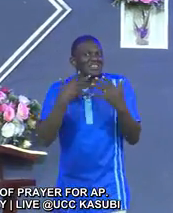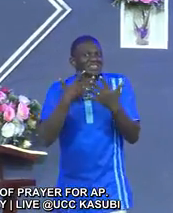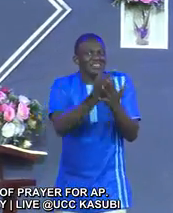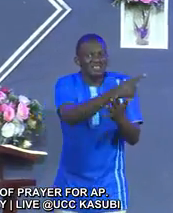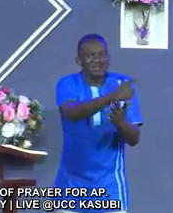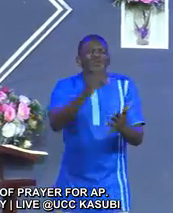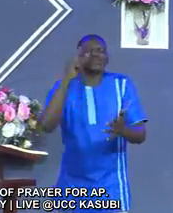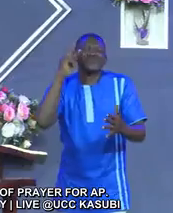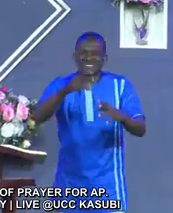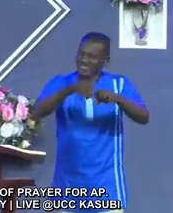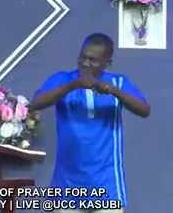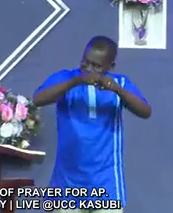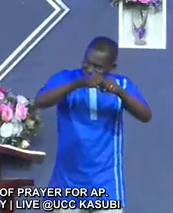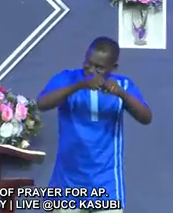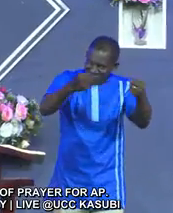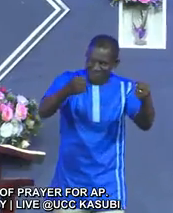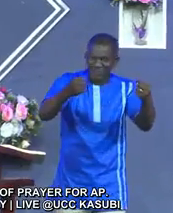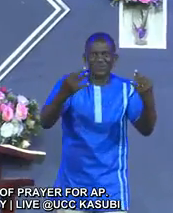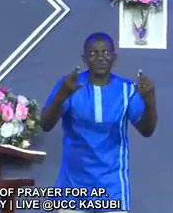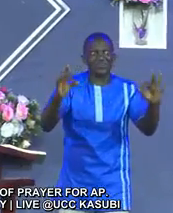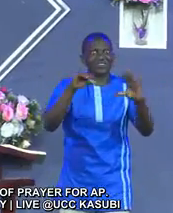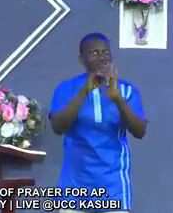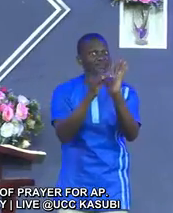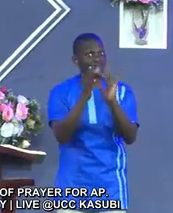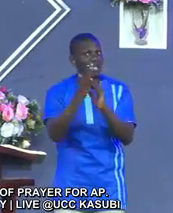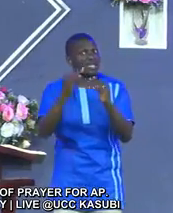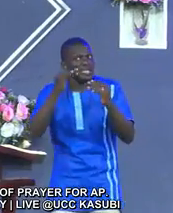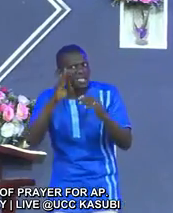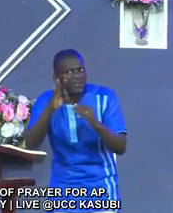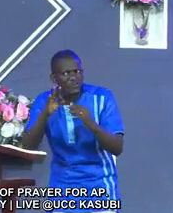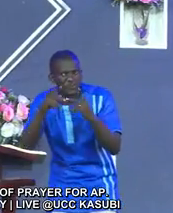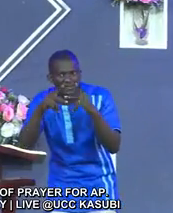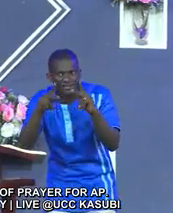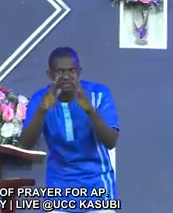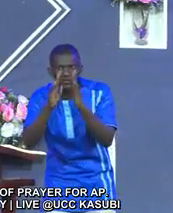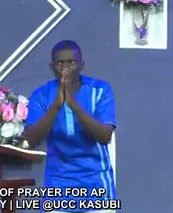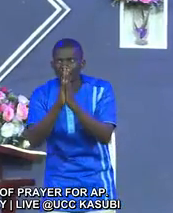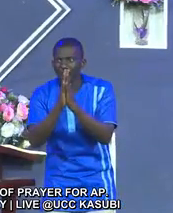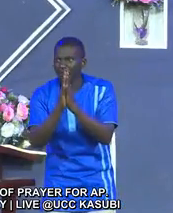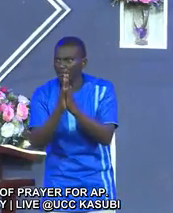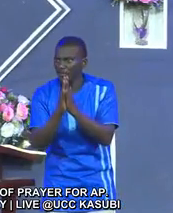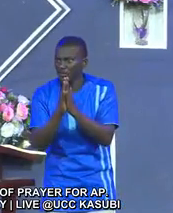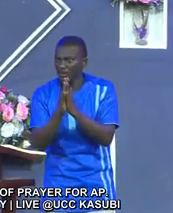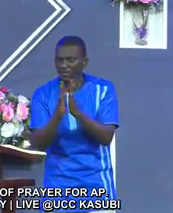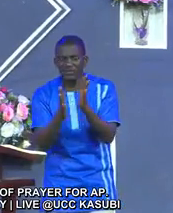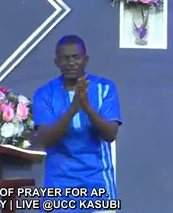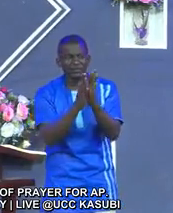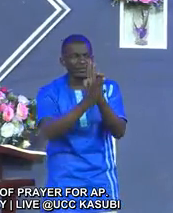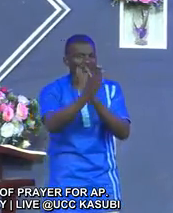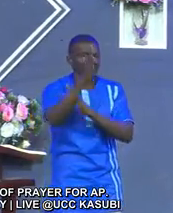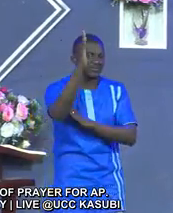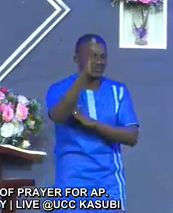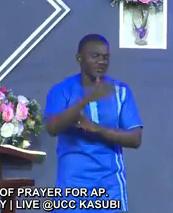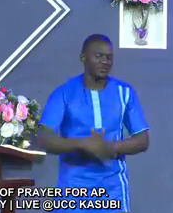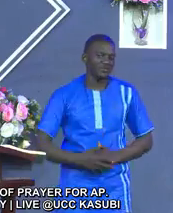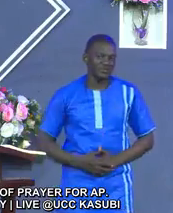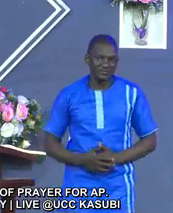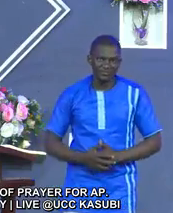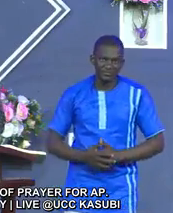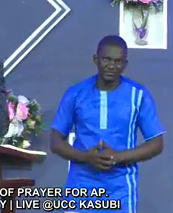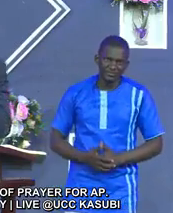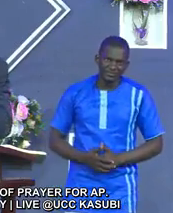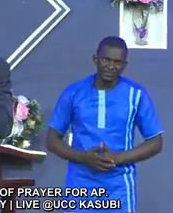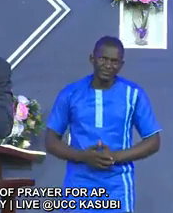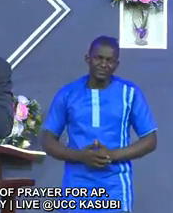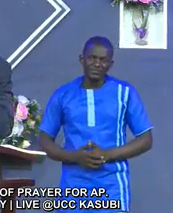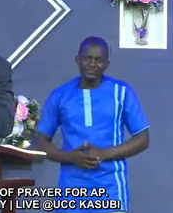All the things that are holding you will be loosed. When we begin to pray. Yes, praise be to